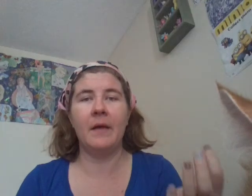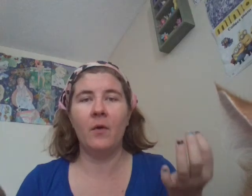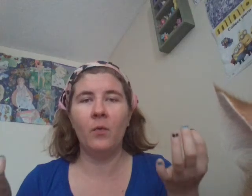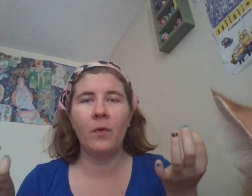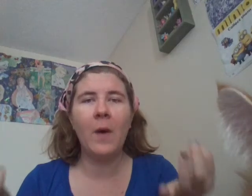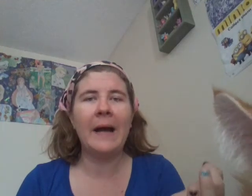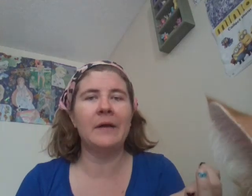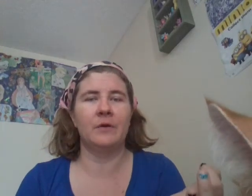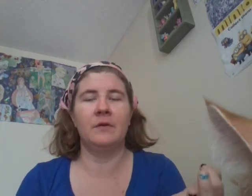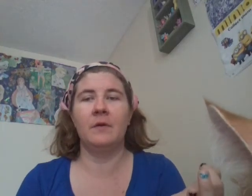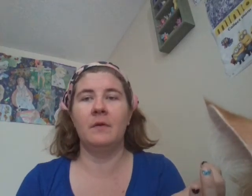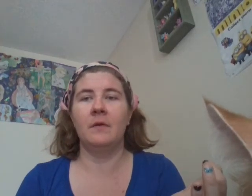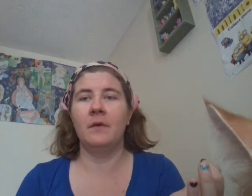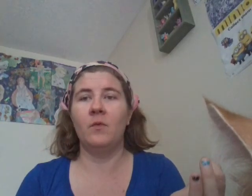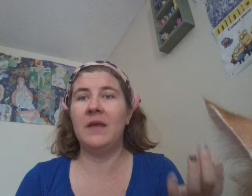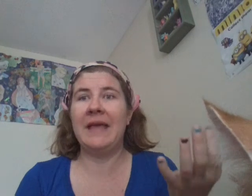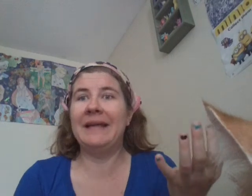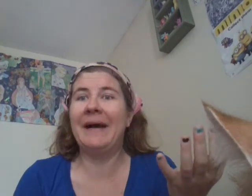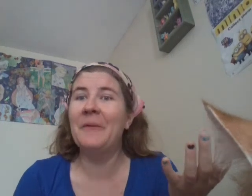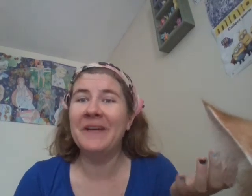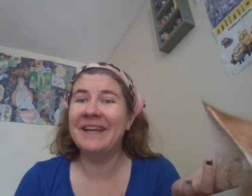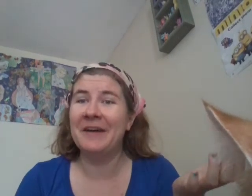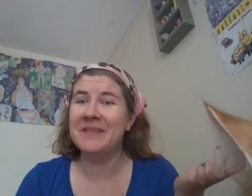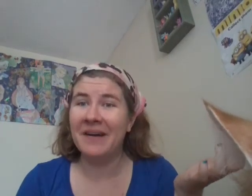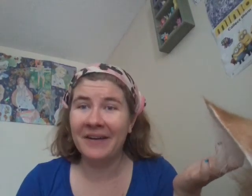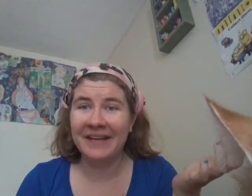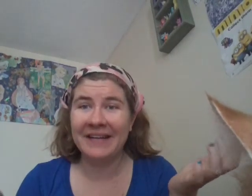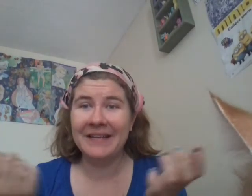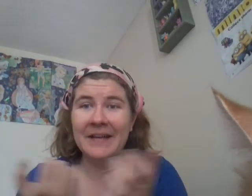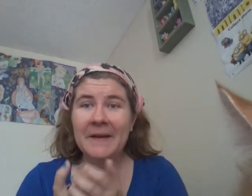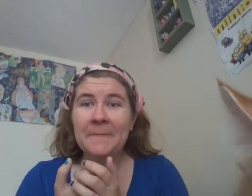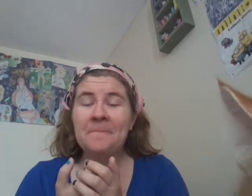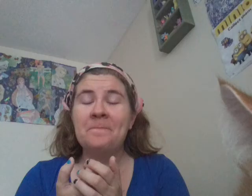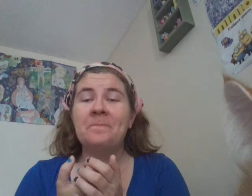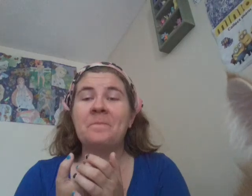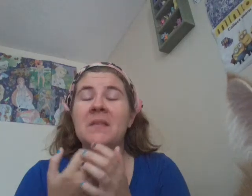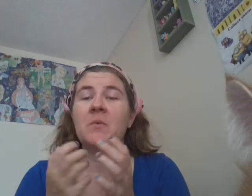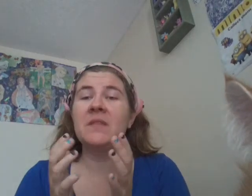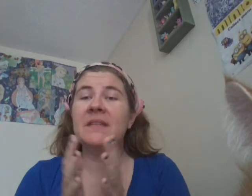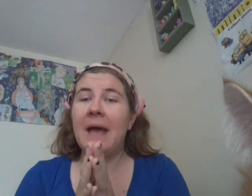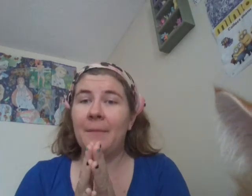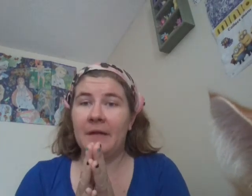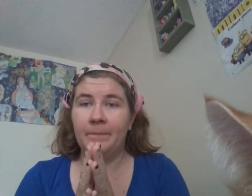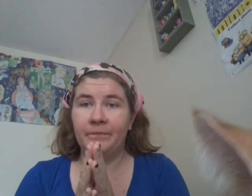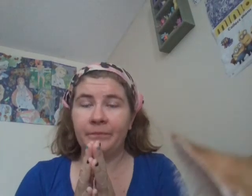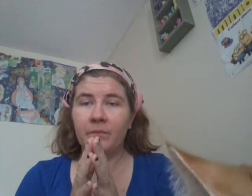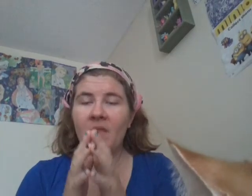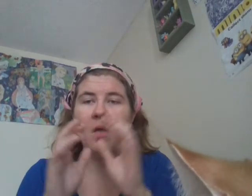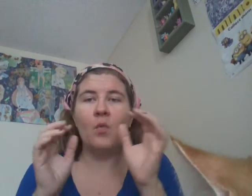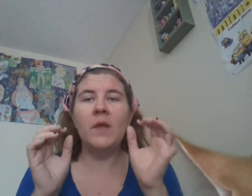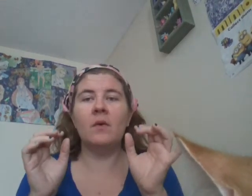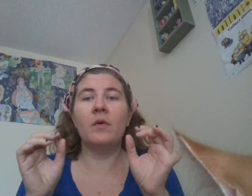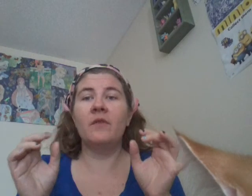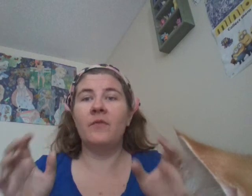we're wired. We can't help it. I'm sorry. So, with the tablet, or the